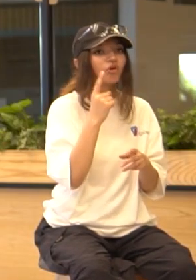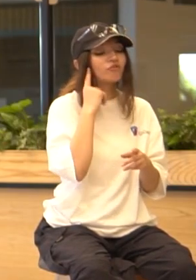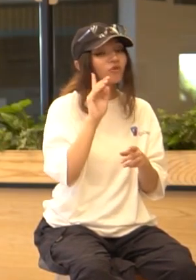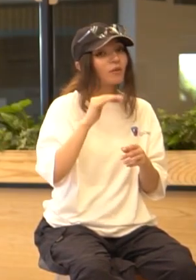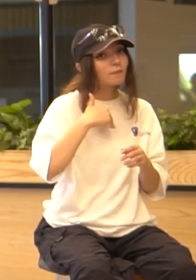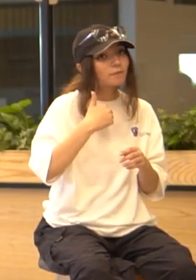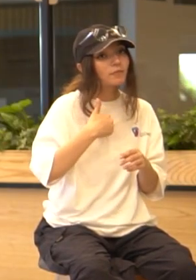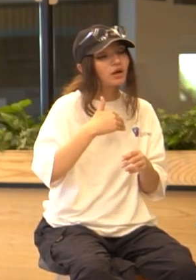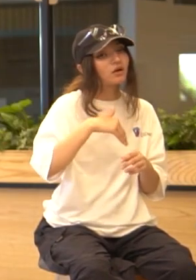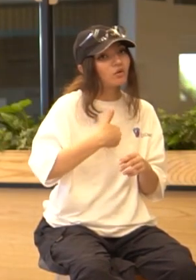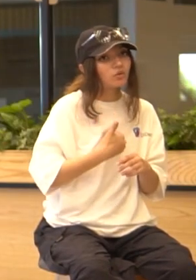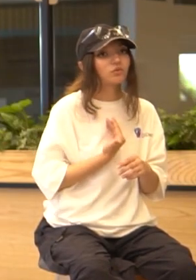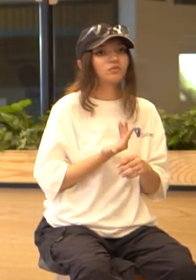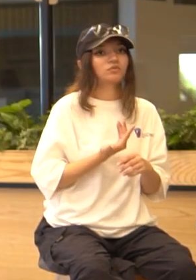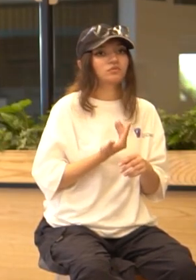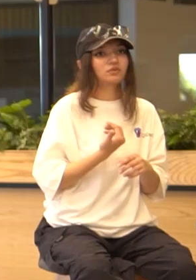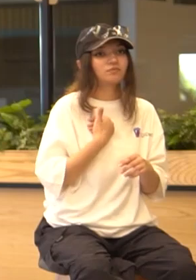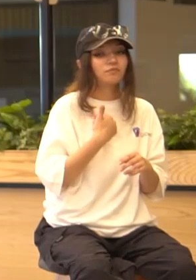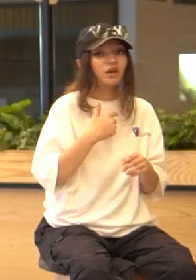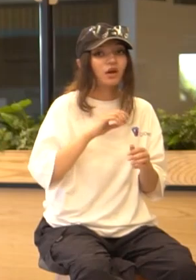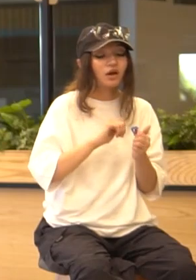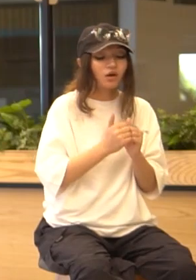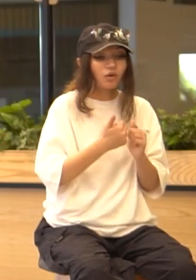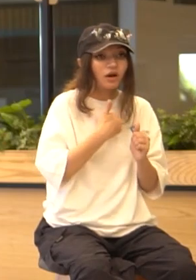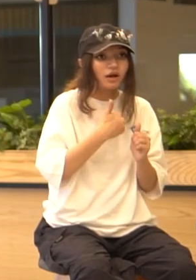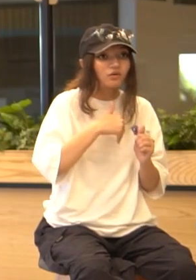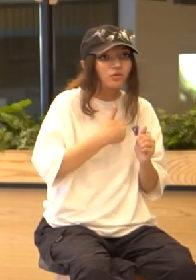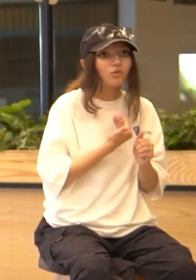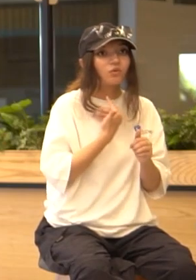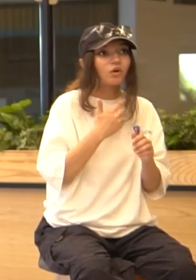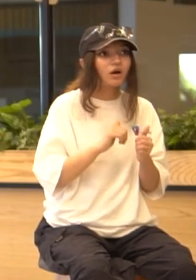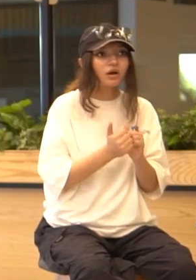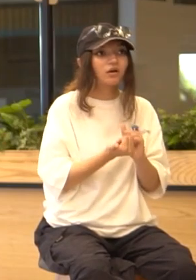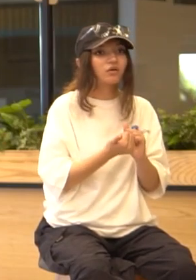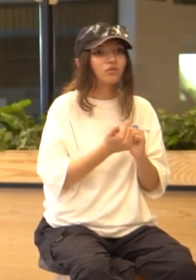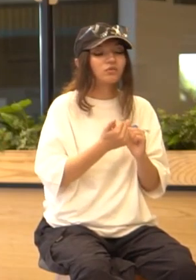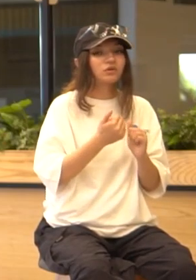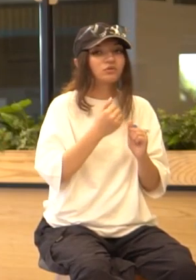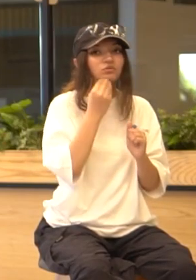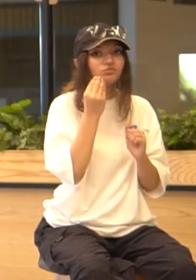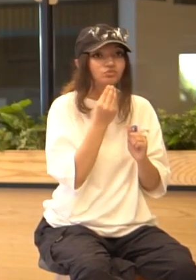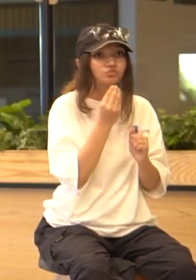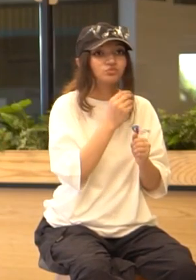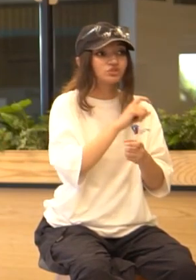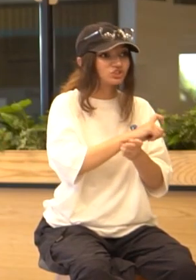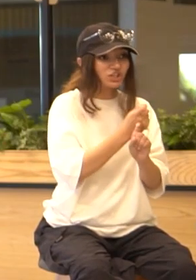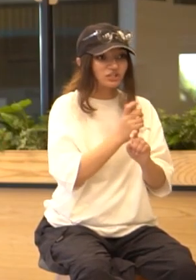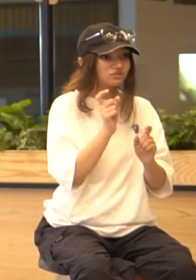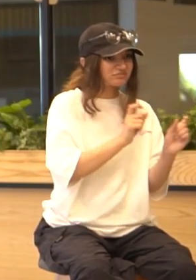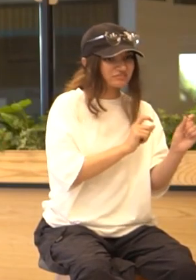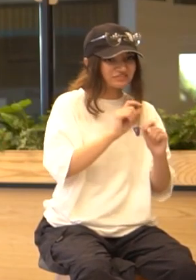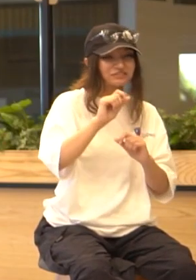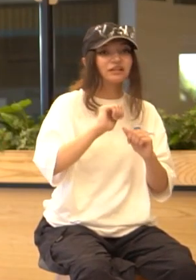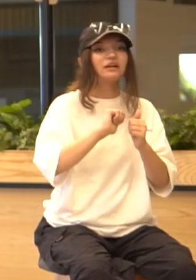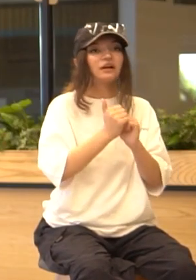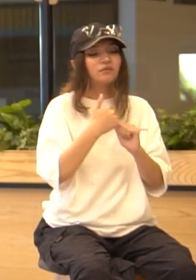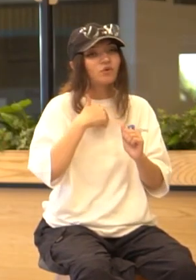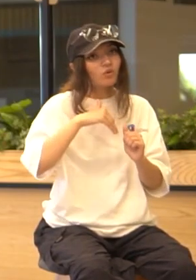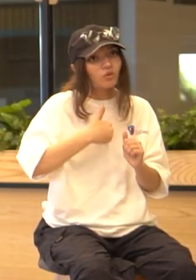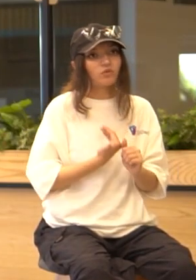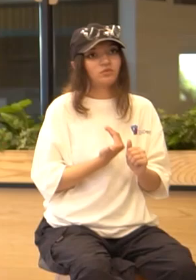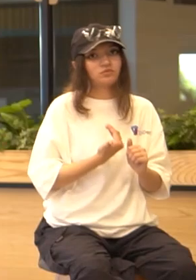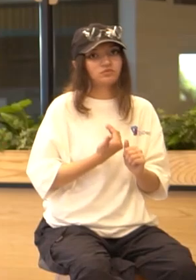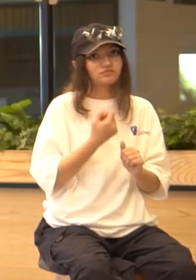out my design limits and how I can sort of like extend Urdu in each different direction. There are so many, like even when you